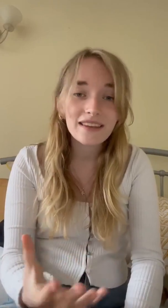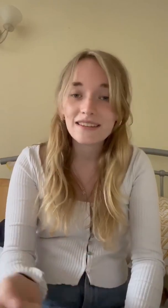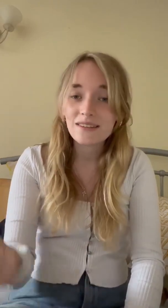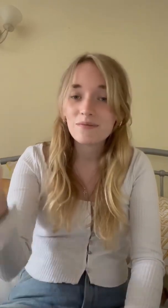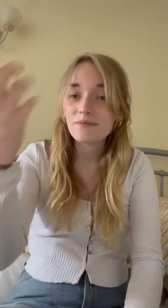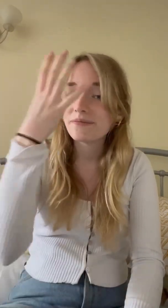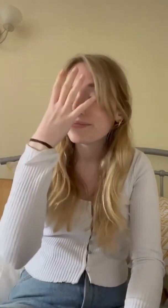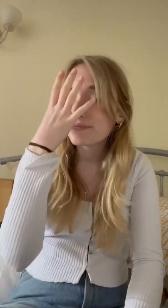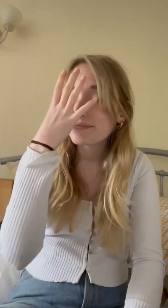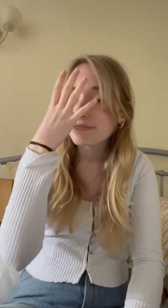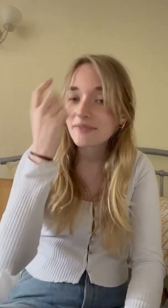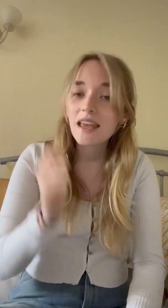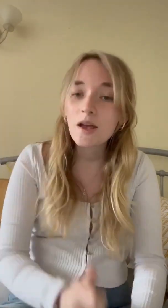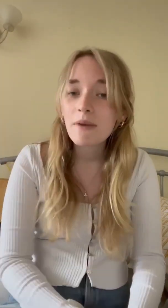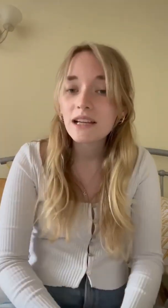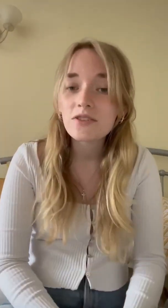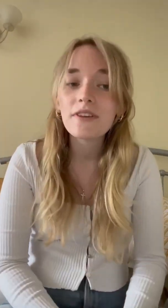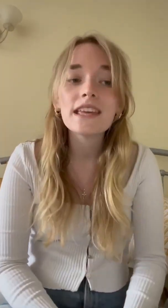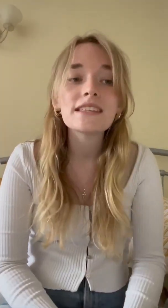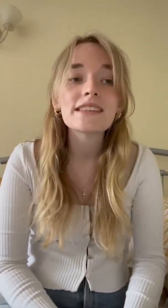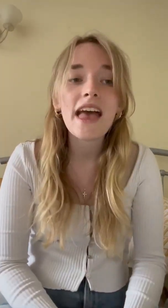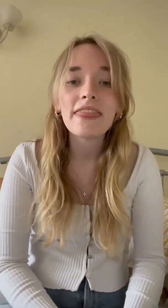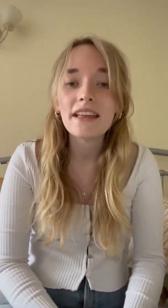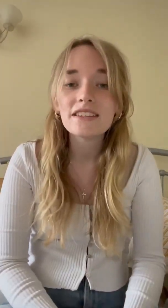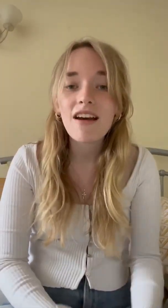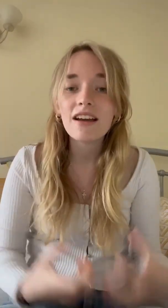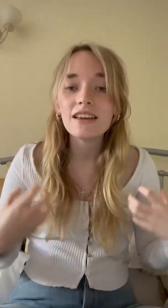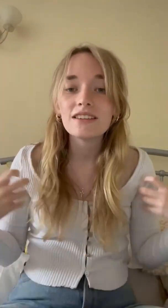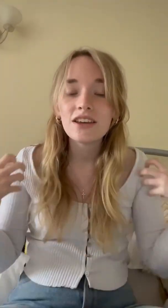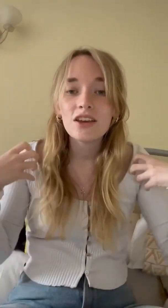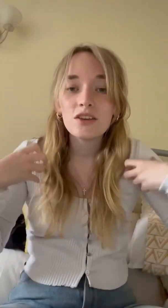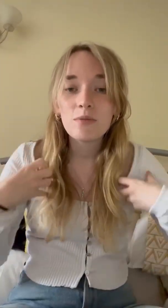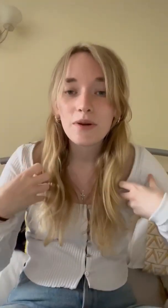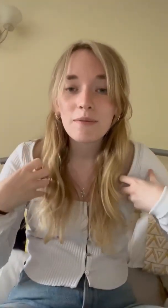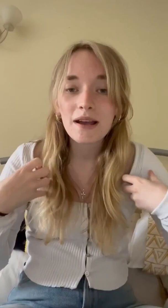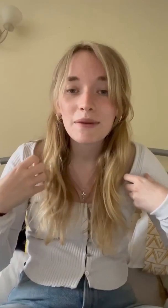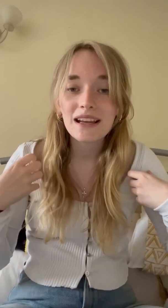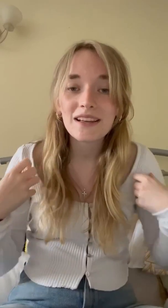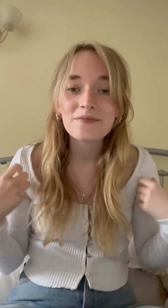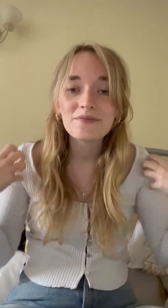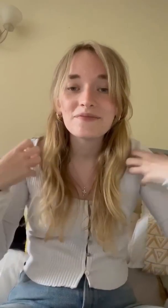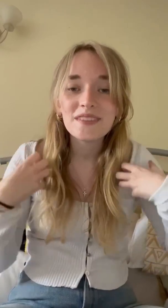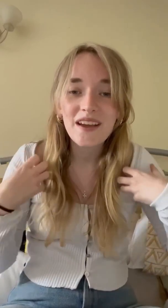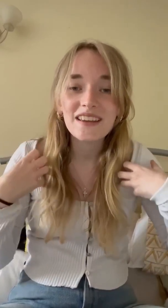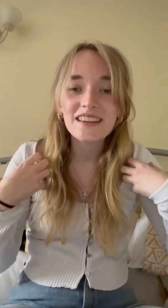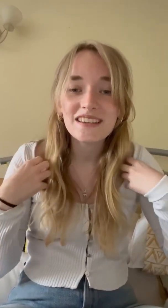hand behind your face. And then tired, you put on a backpack. Tired.